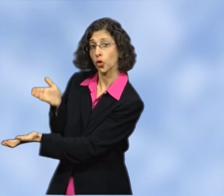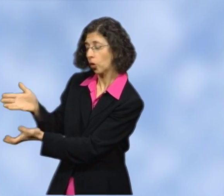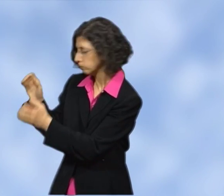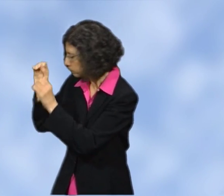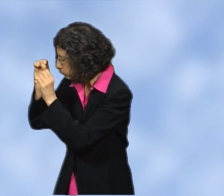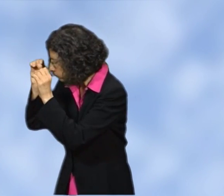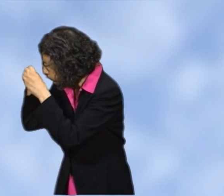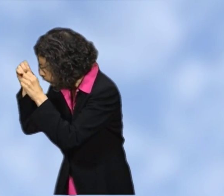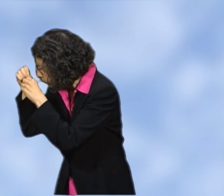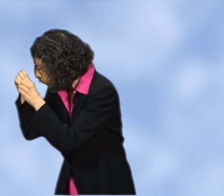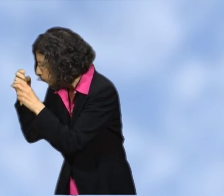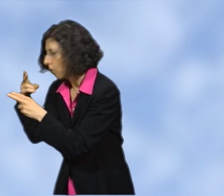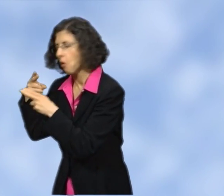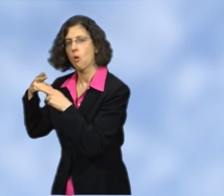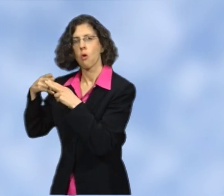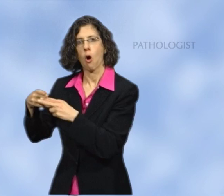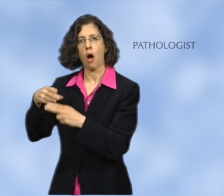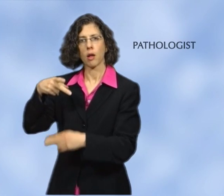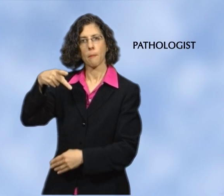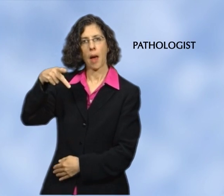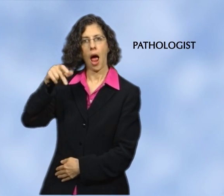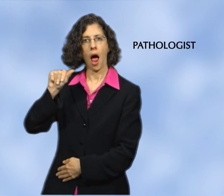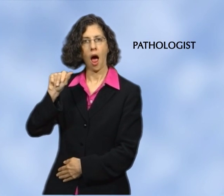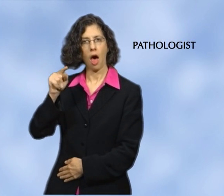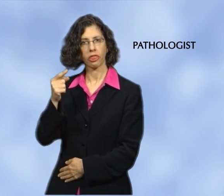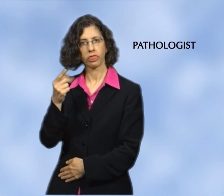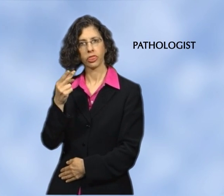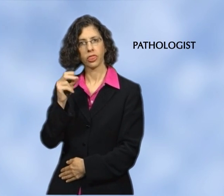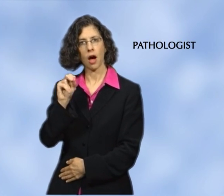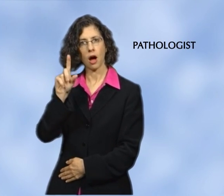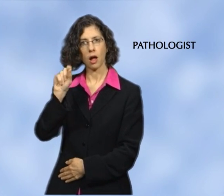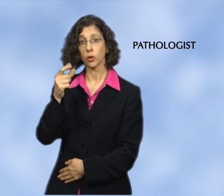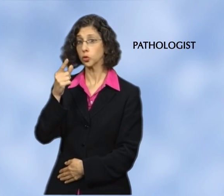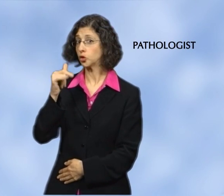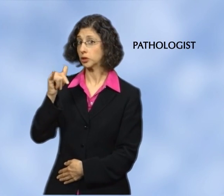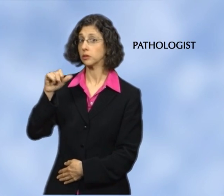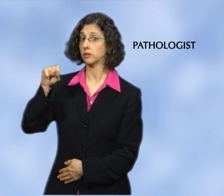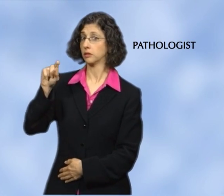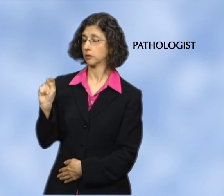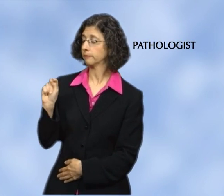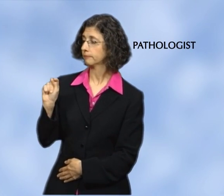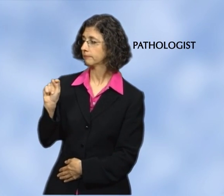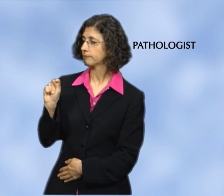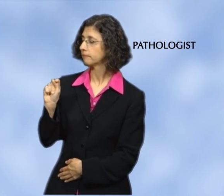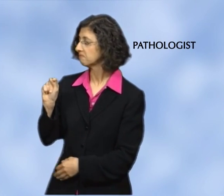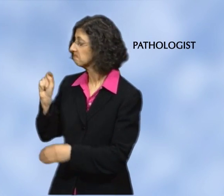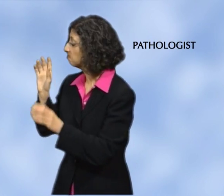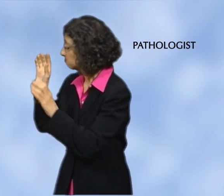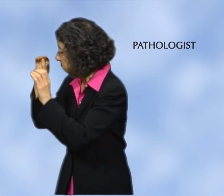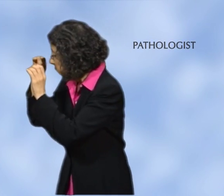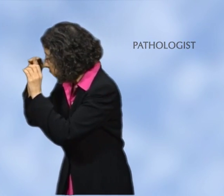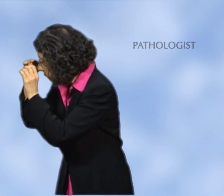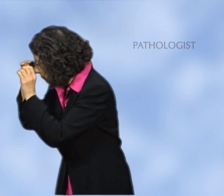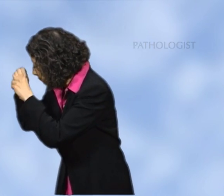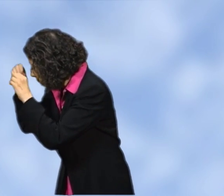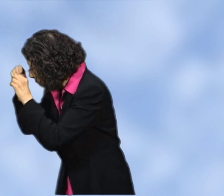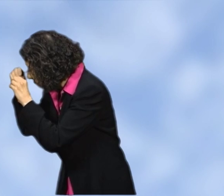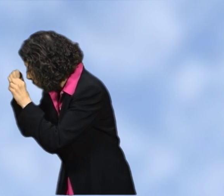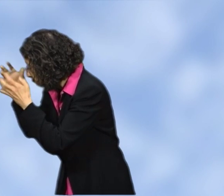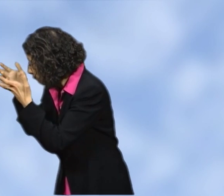The cells are then examined under a microscope by a pathologist. The